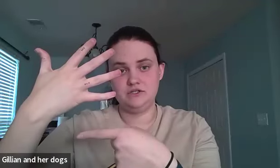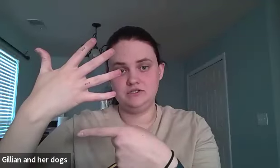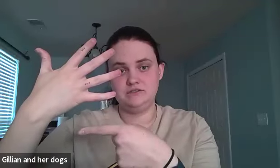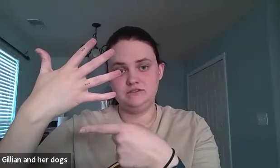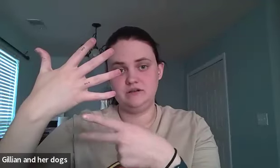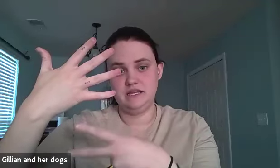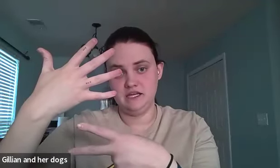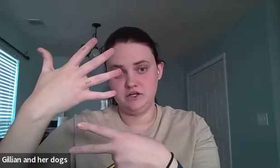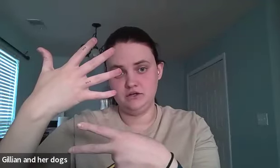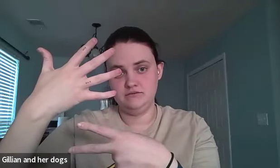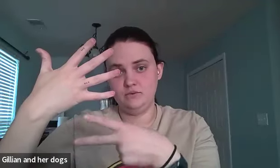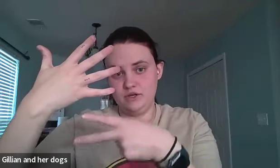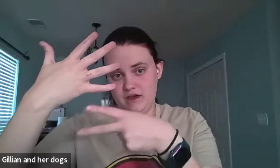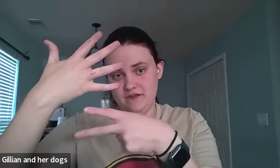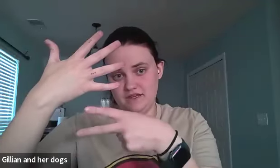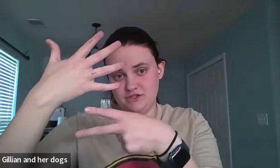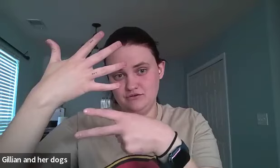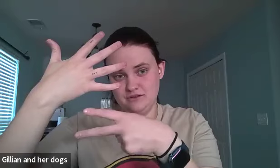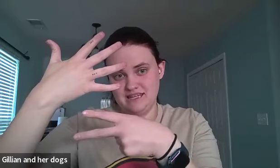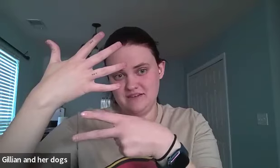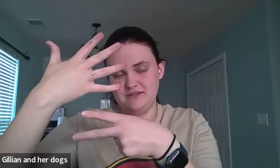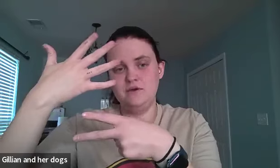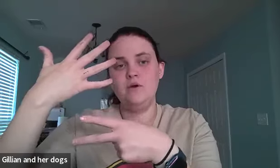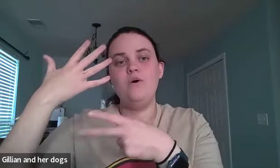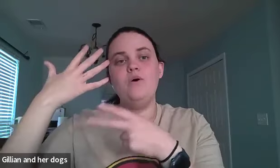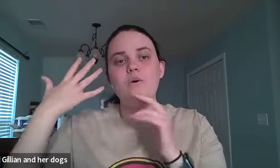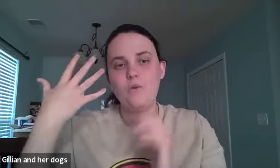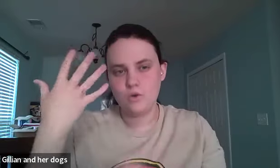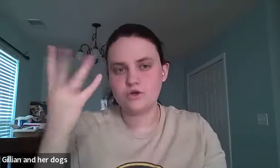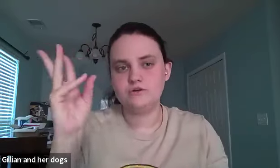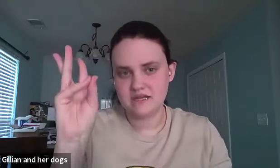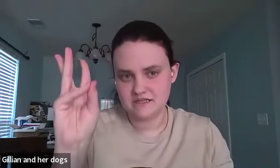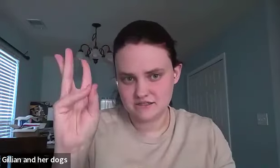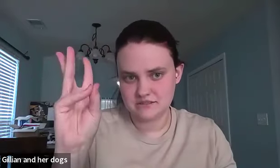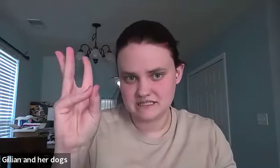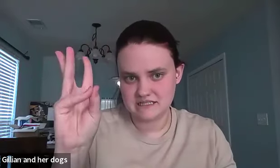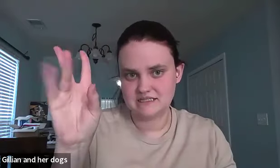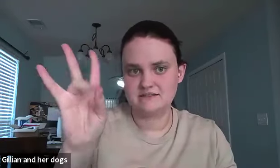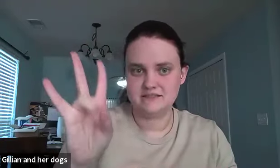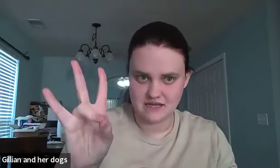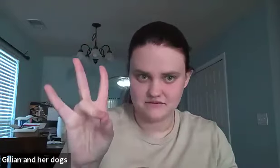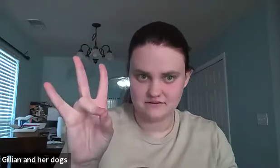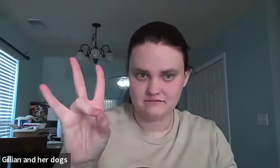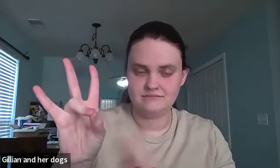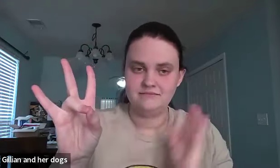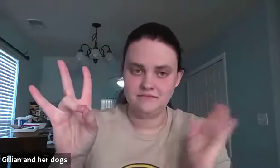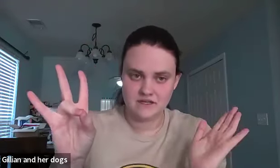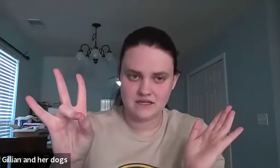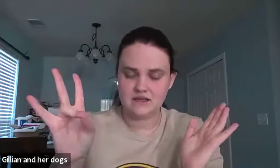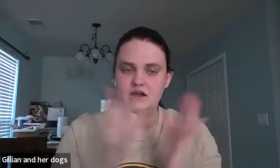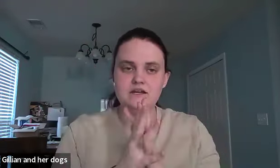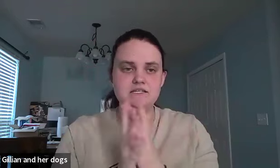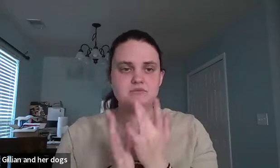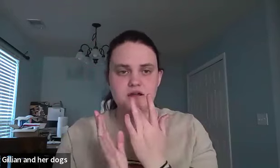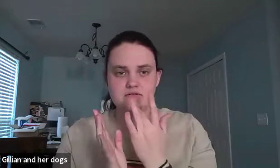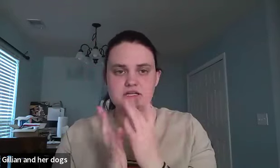here and here where you add that 2 for the 7, or you can do 6, 7. It kind of is a